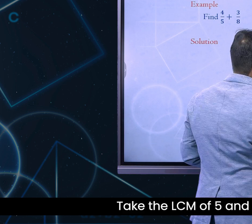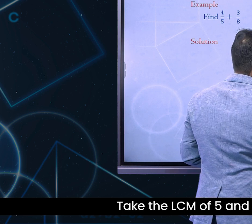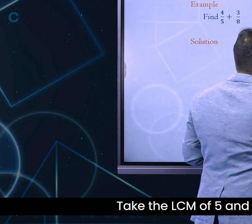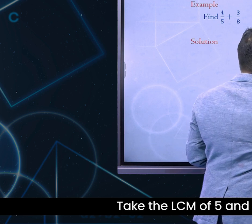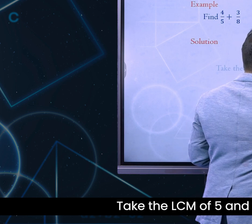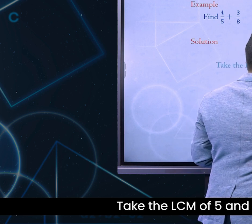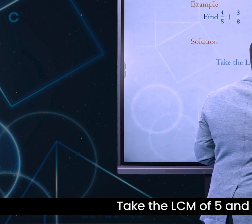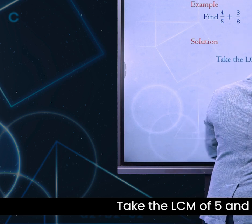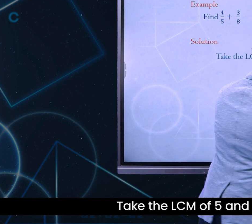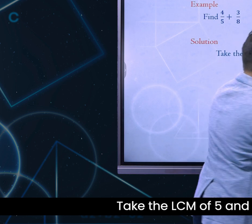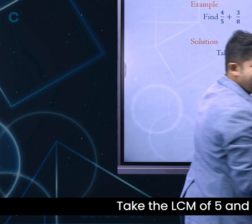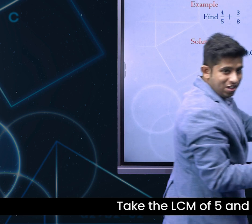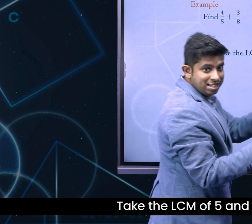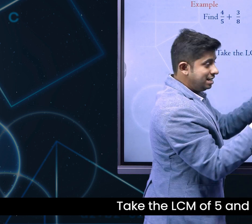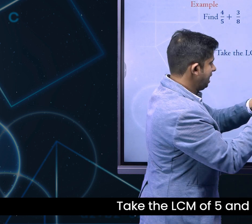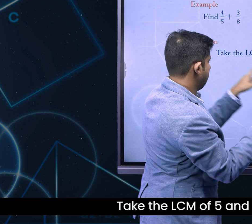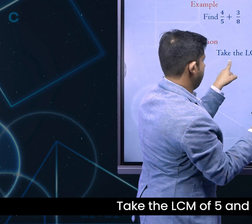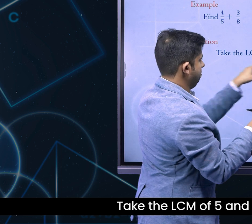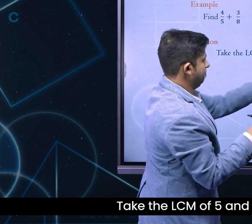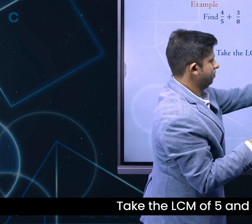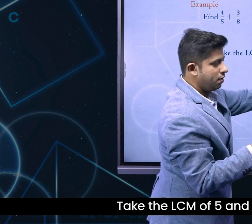Take the LCM of 5 and 8, which is 40.